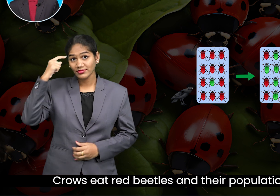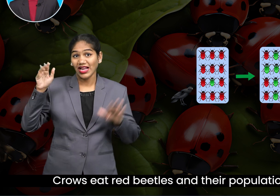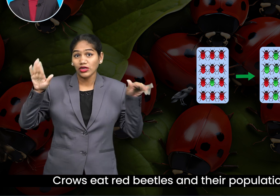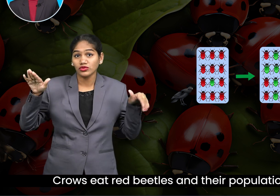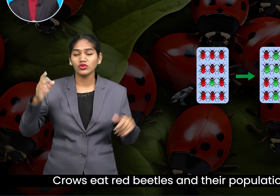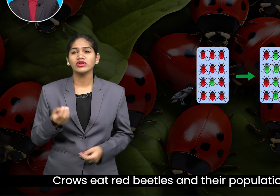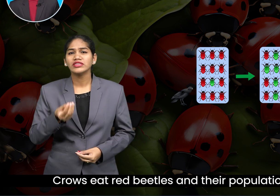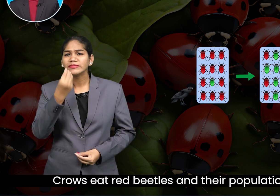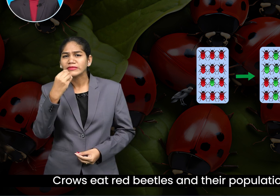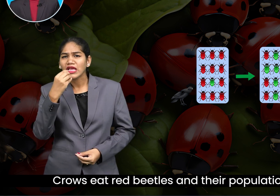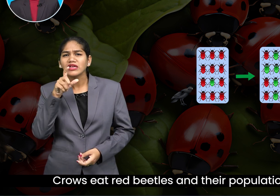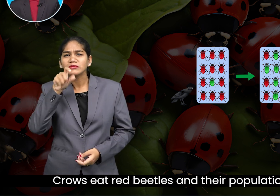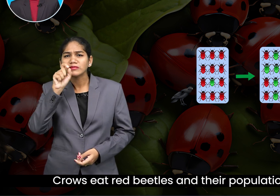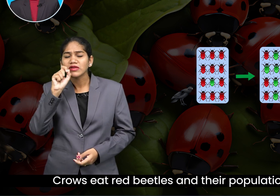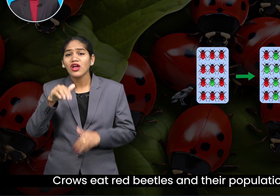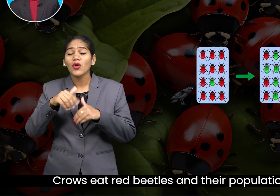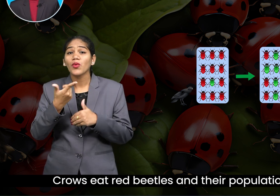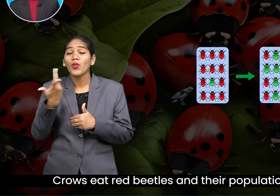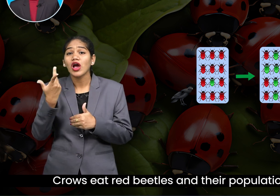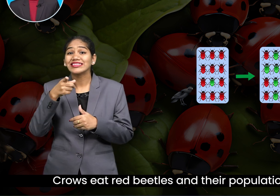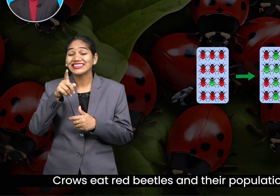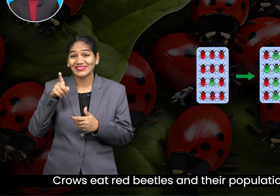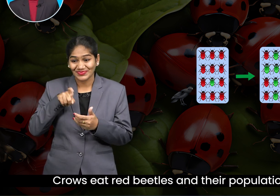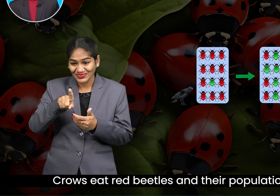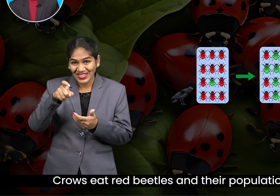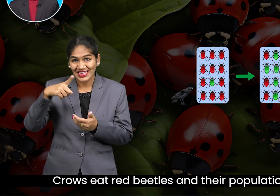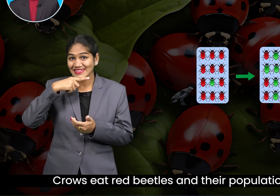crows eat red beetles.